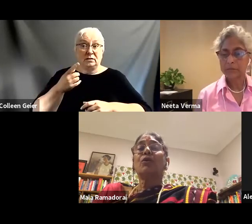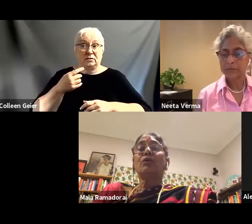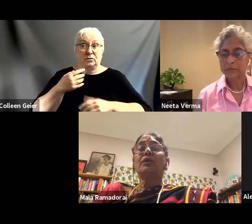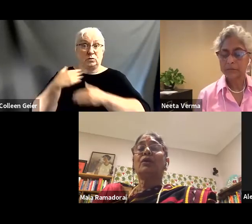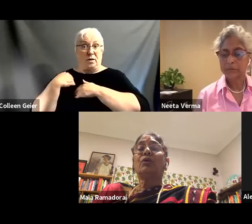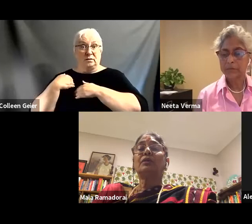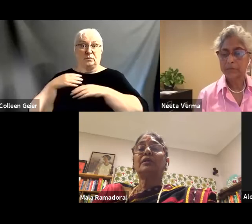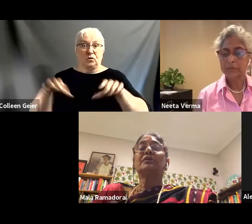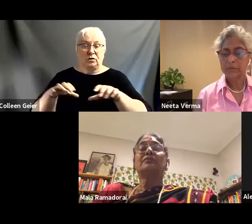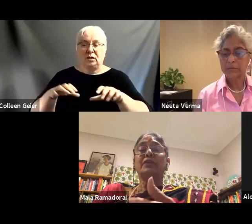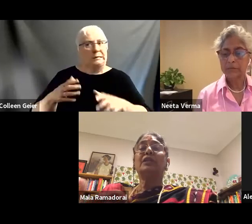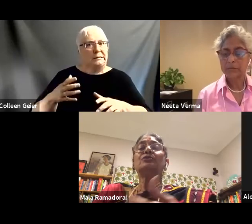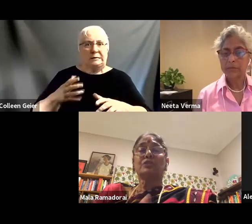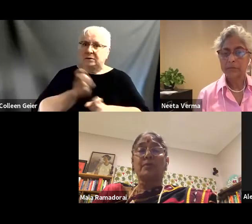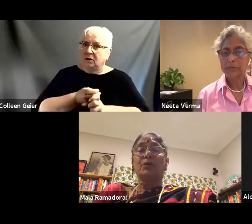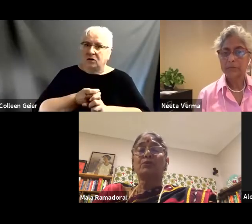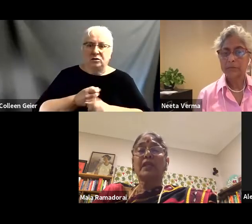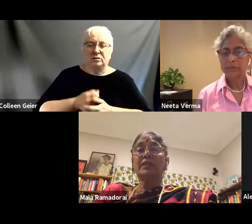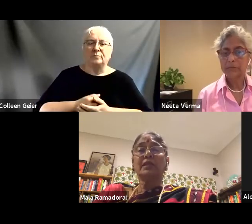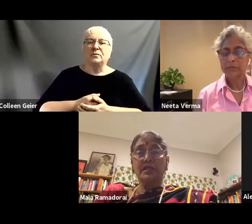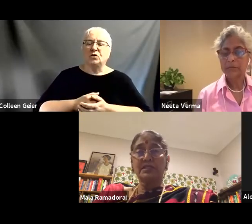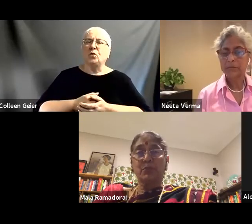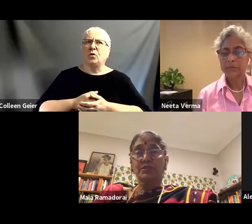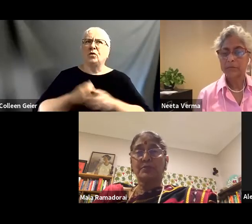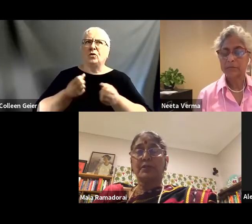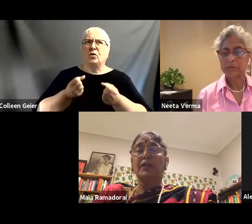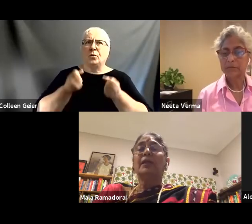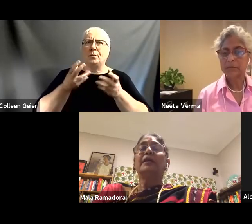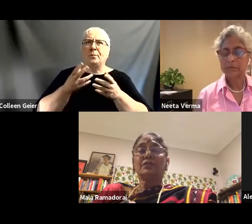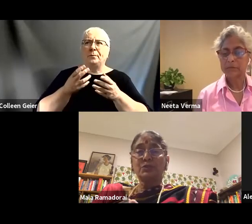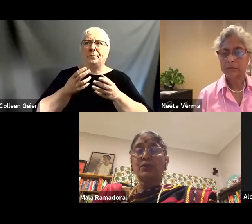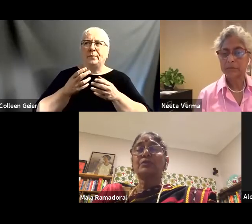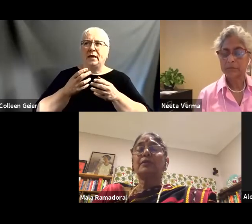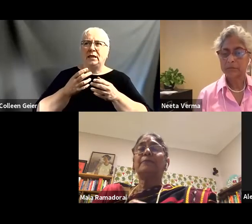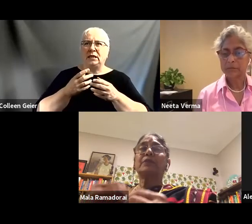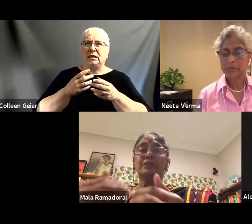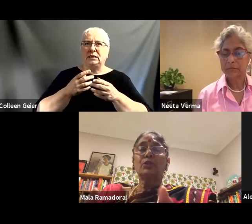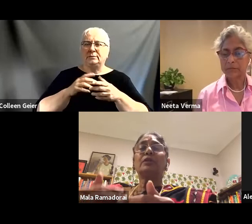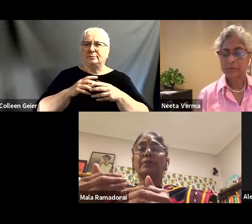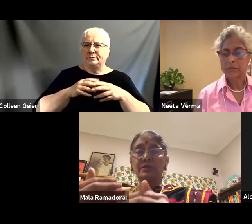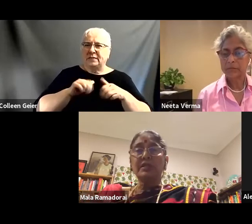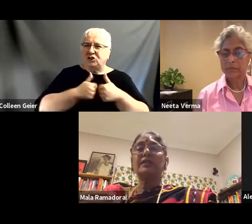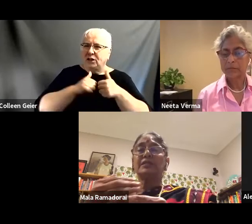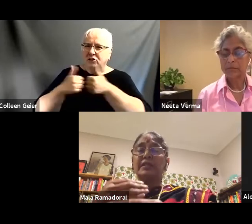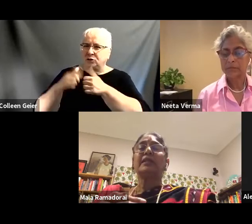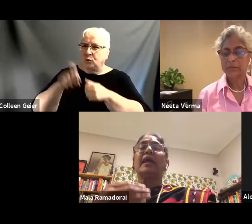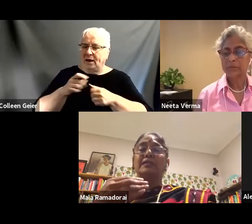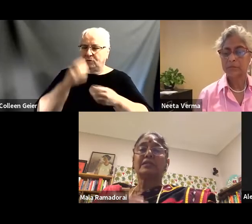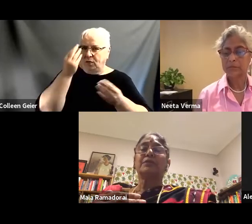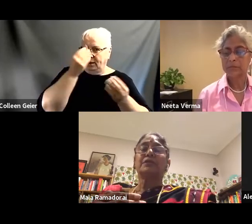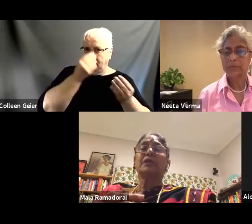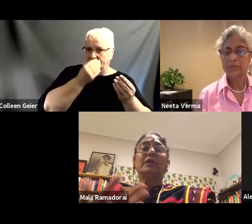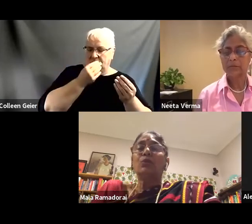things are all things that we need to surmount. But I think it's possible. It is possible slowly because it is